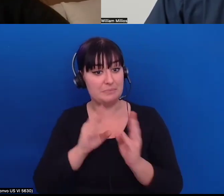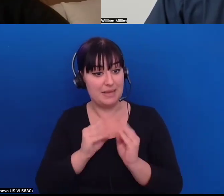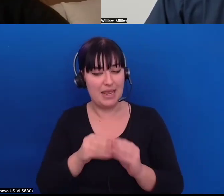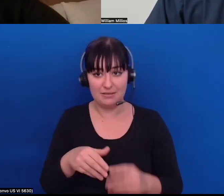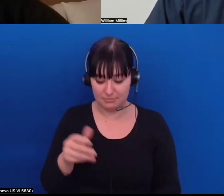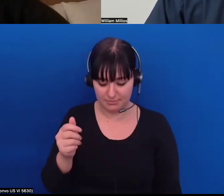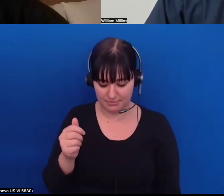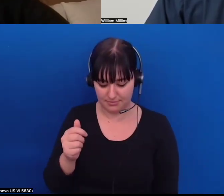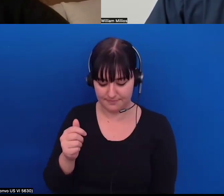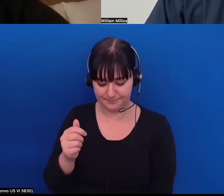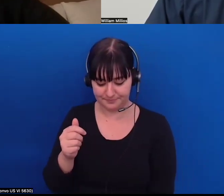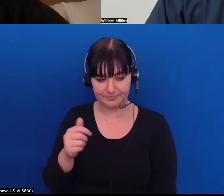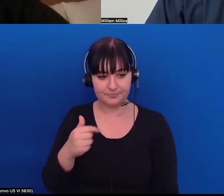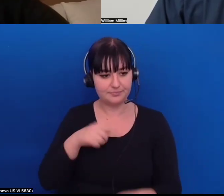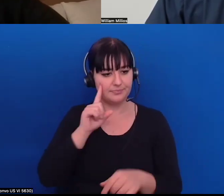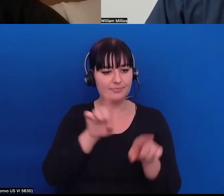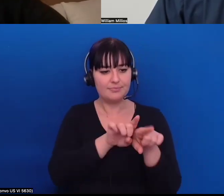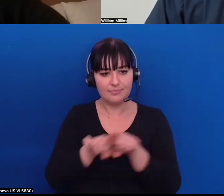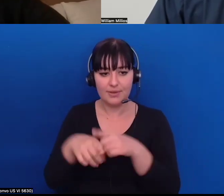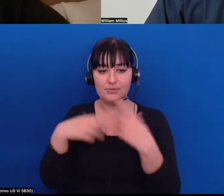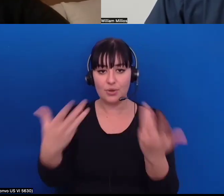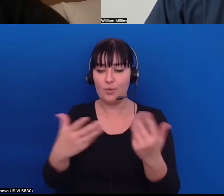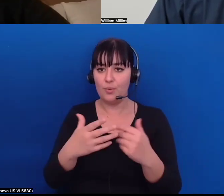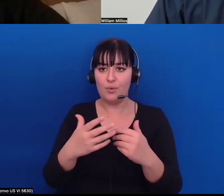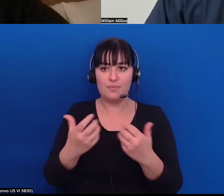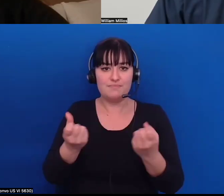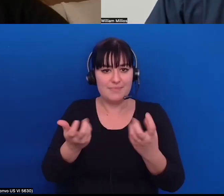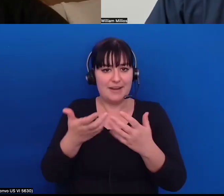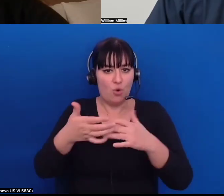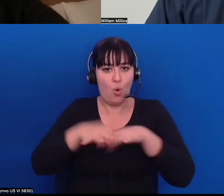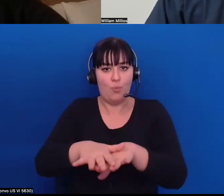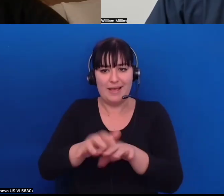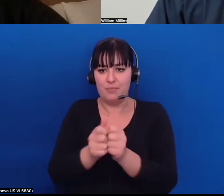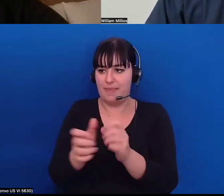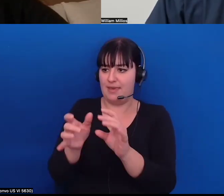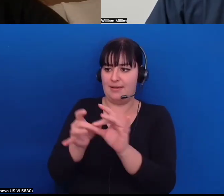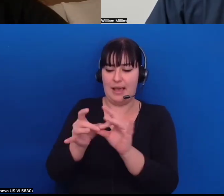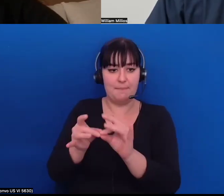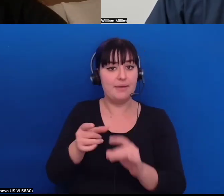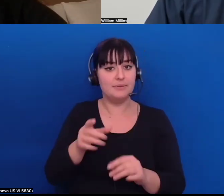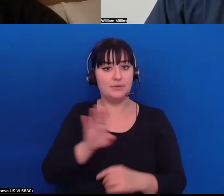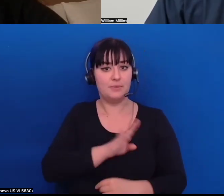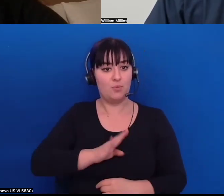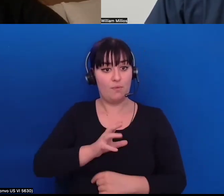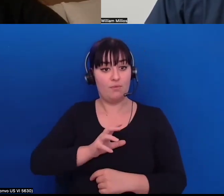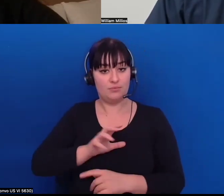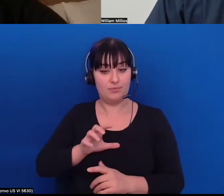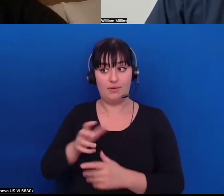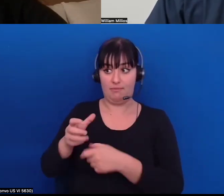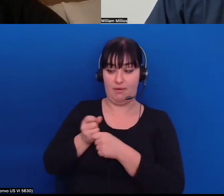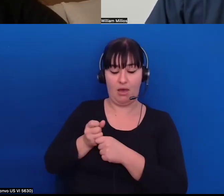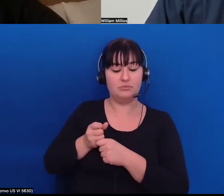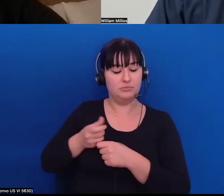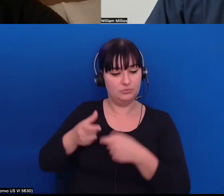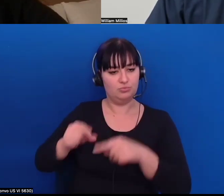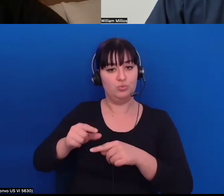there's also, a lot of overlap with the comments that the board received during the draft regulatory process